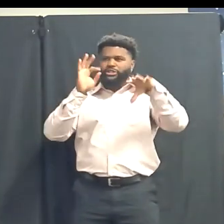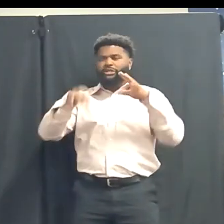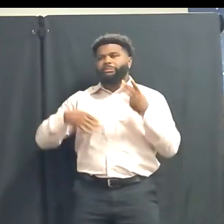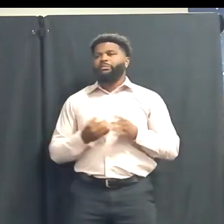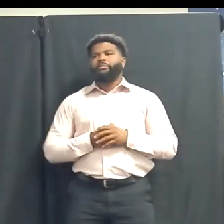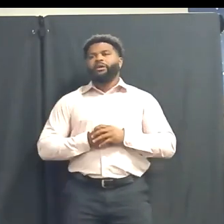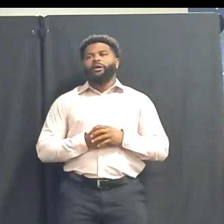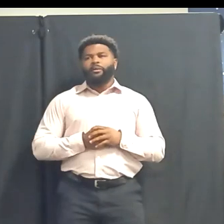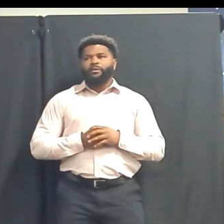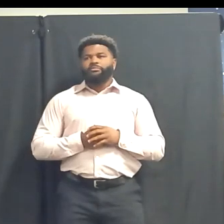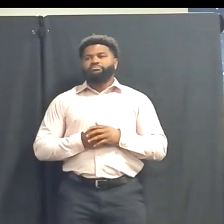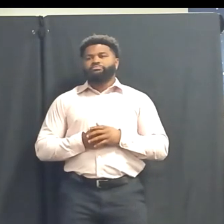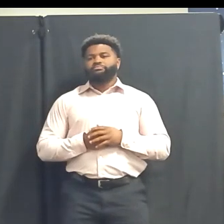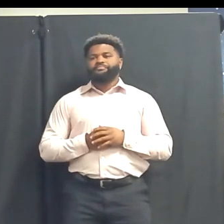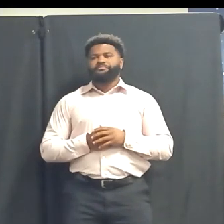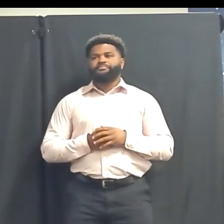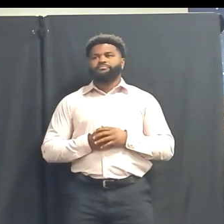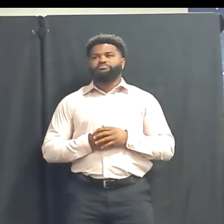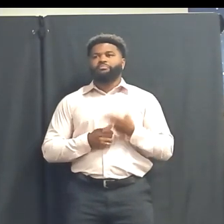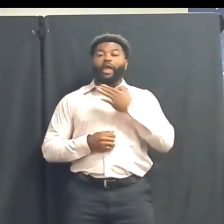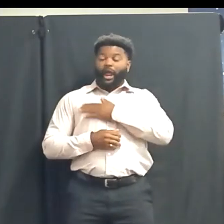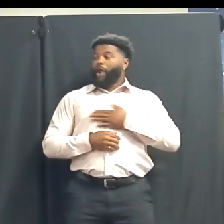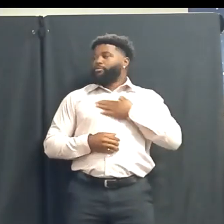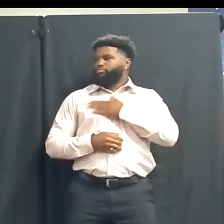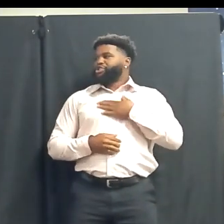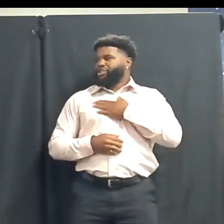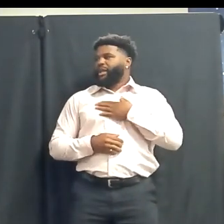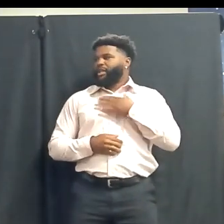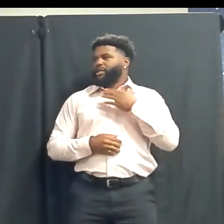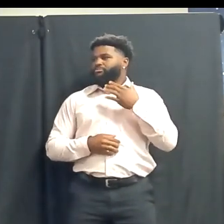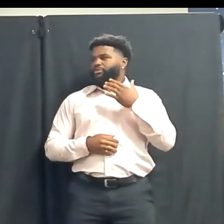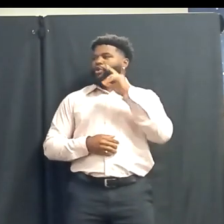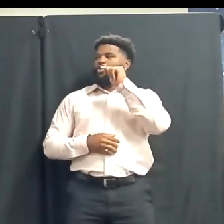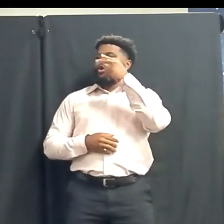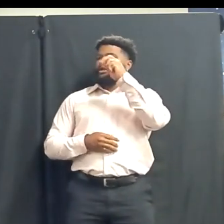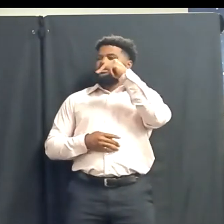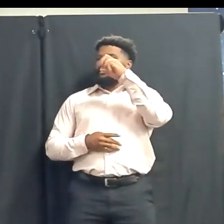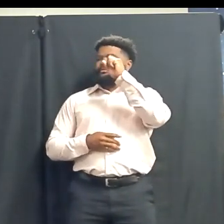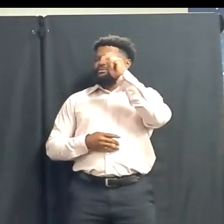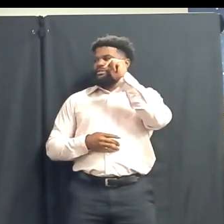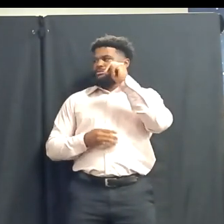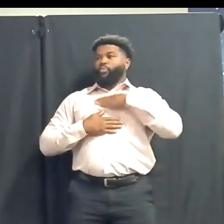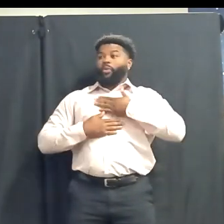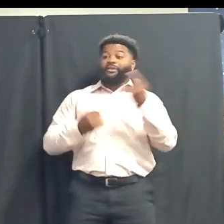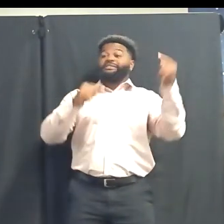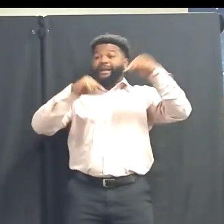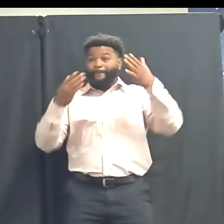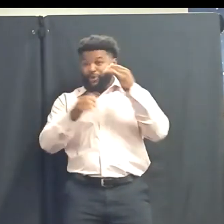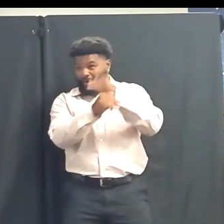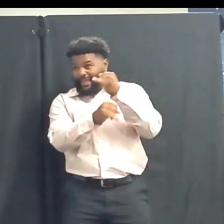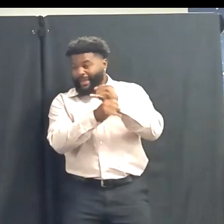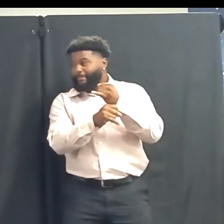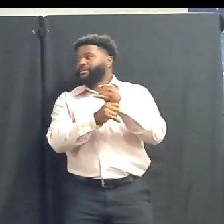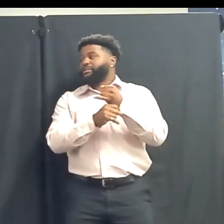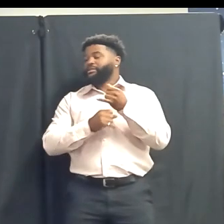I appreciated Chairman Thompson's willingness to come here to the campus